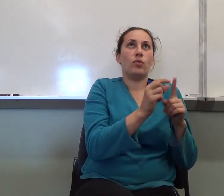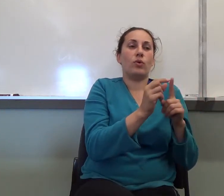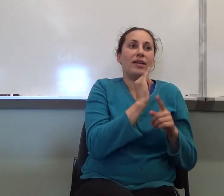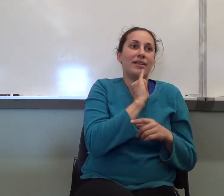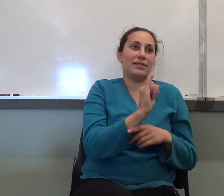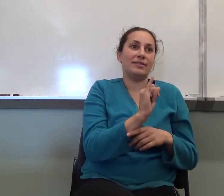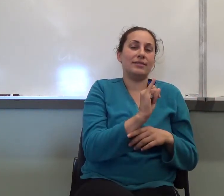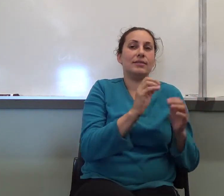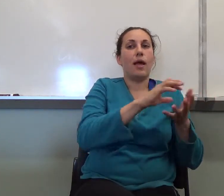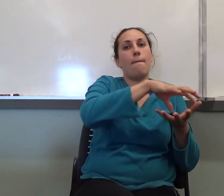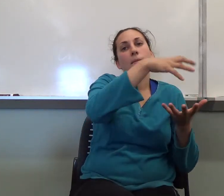amount.